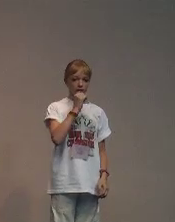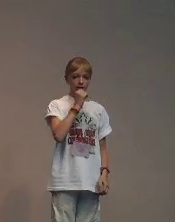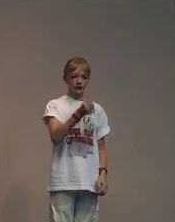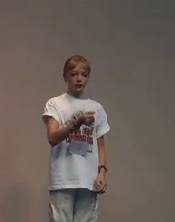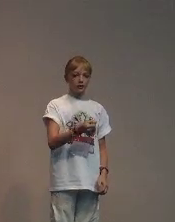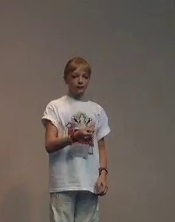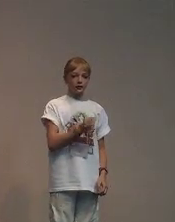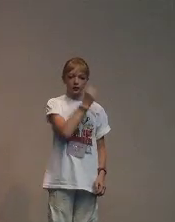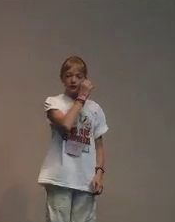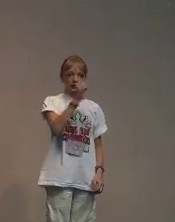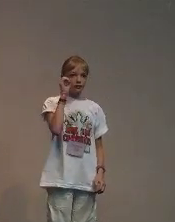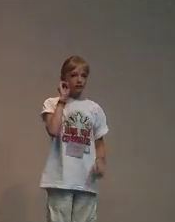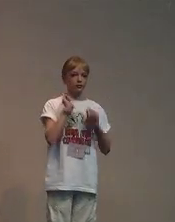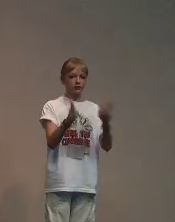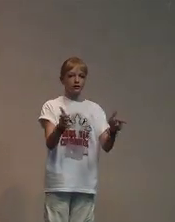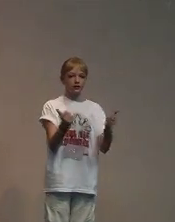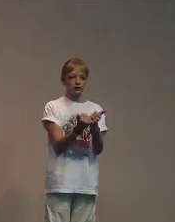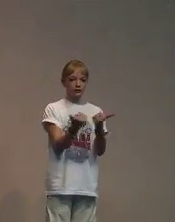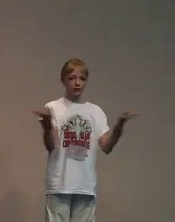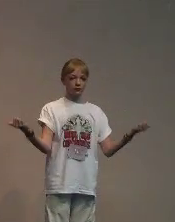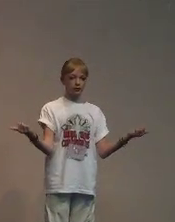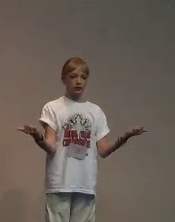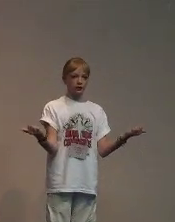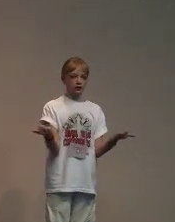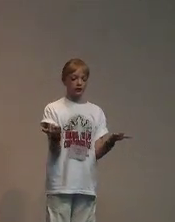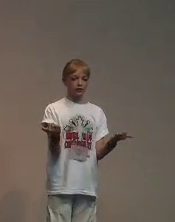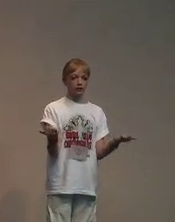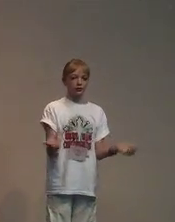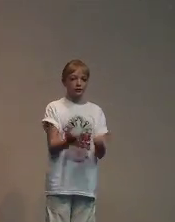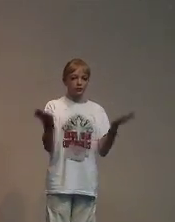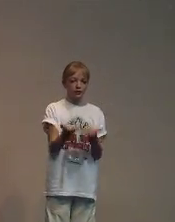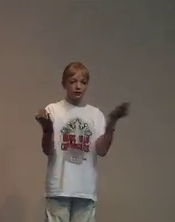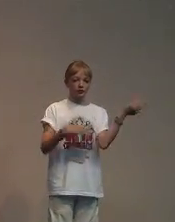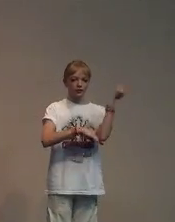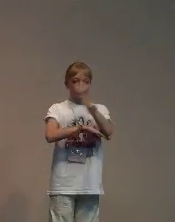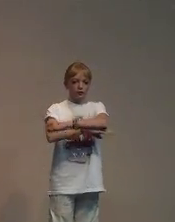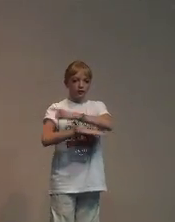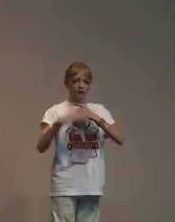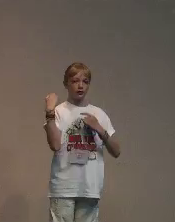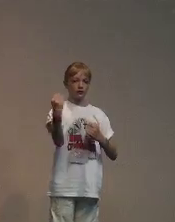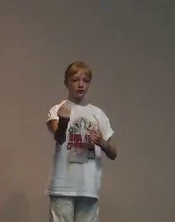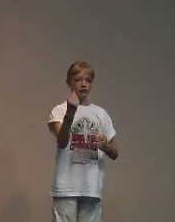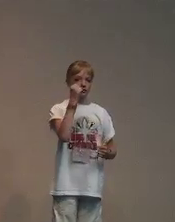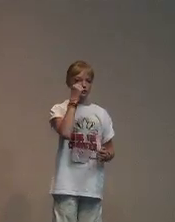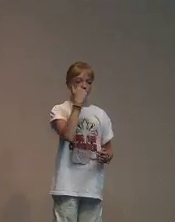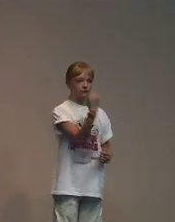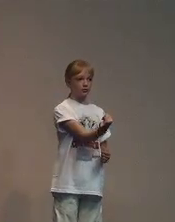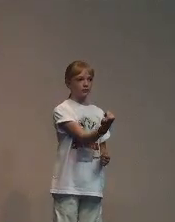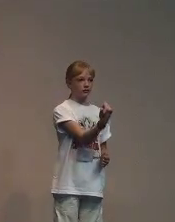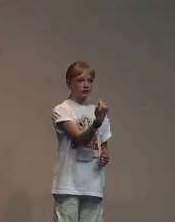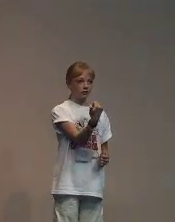am a flower quickly fading Here the day you've gone tomorrow